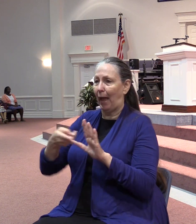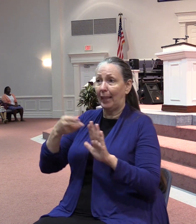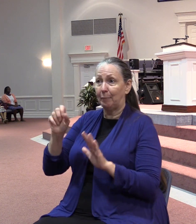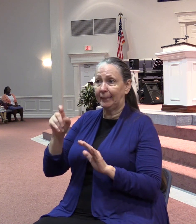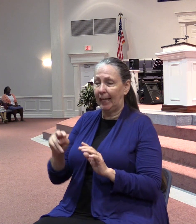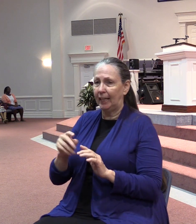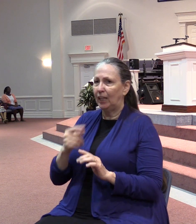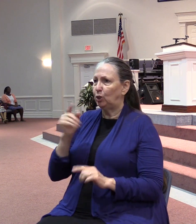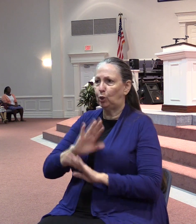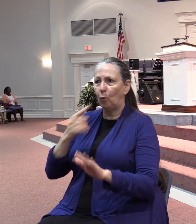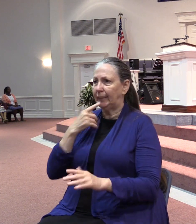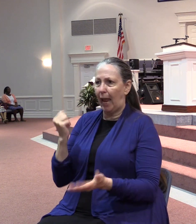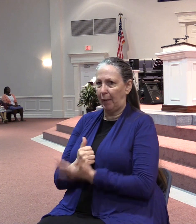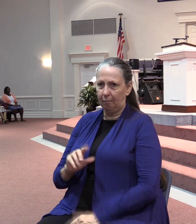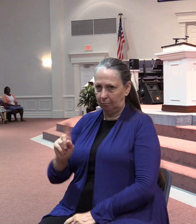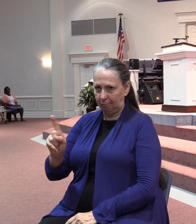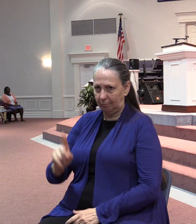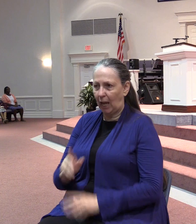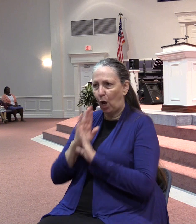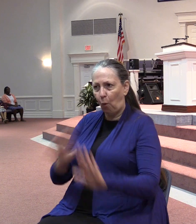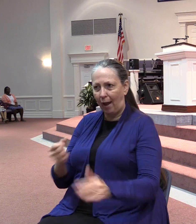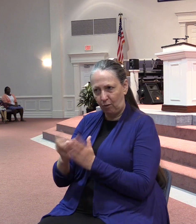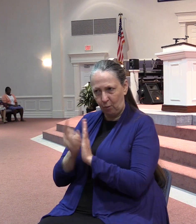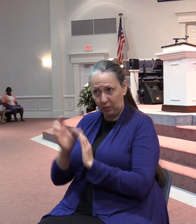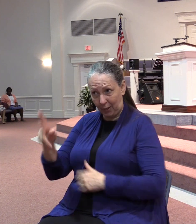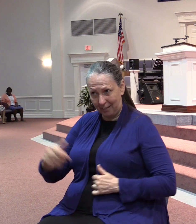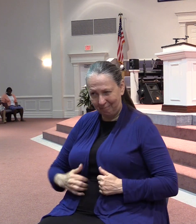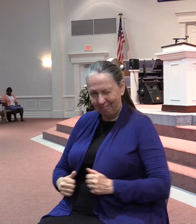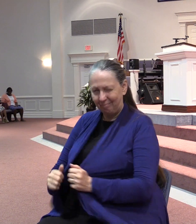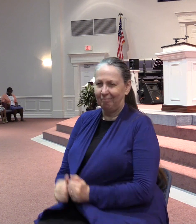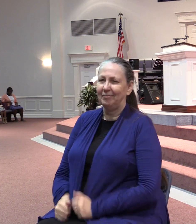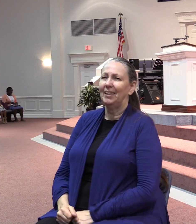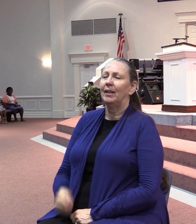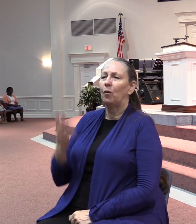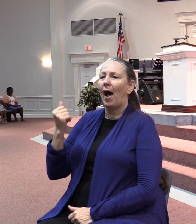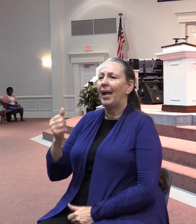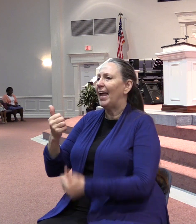ours. So we'll just be real quiet for a few minutes. Because